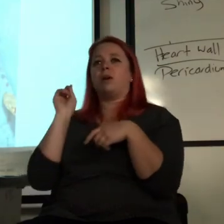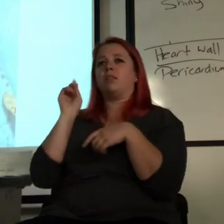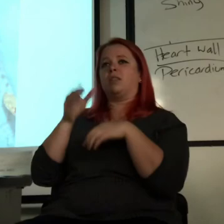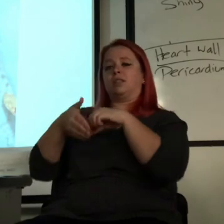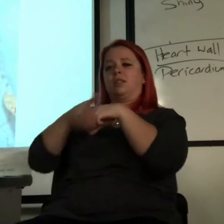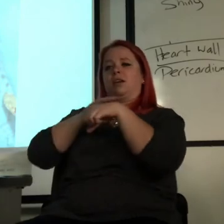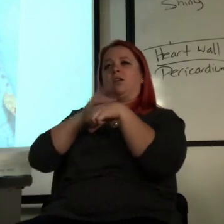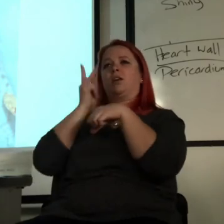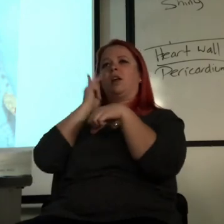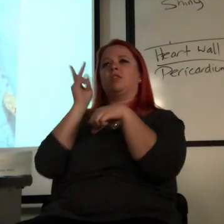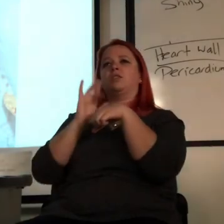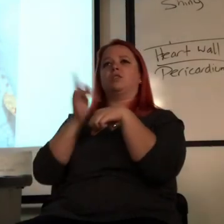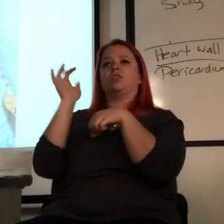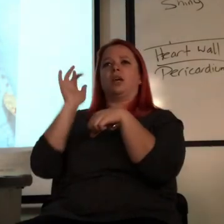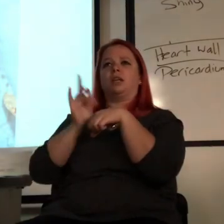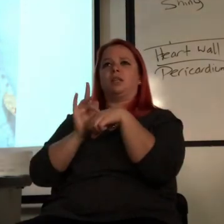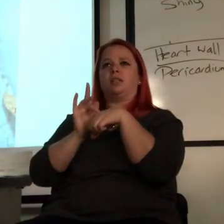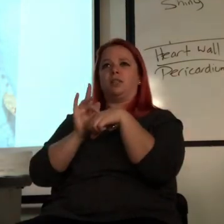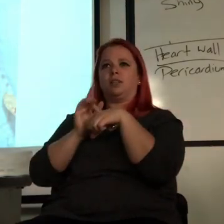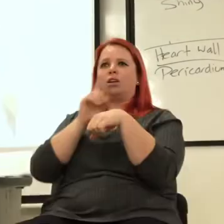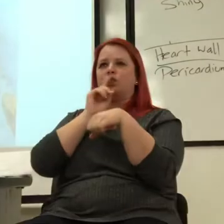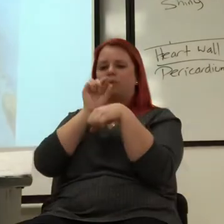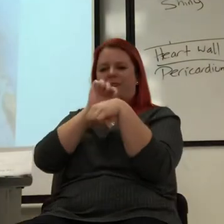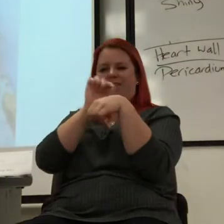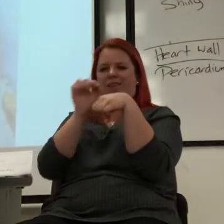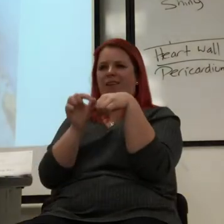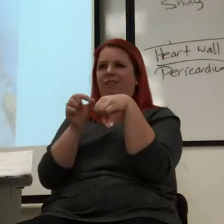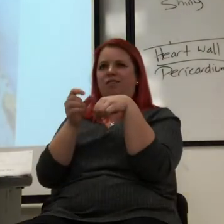looks shiny. It's very thin.